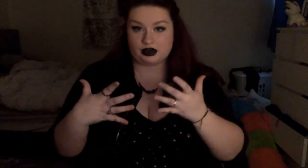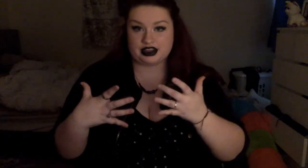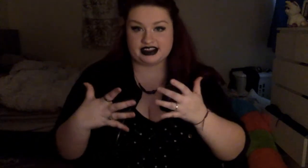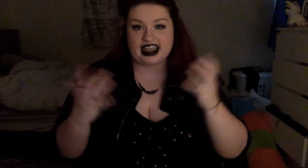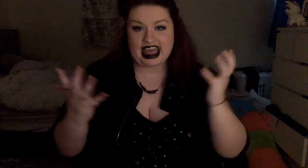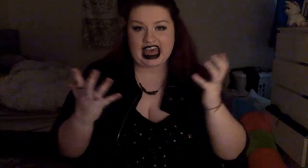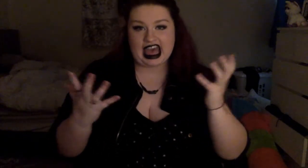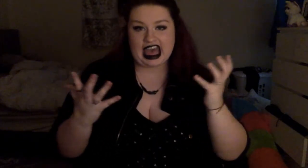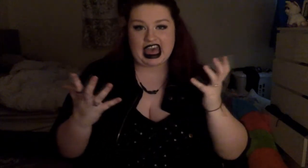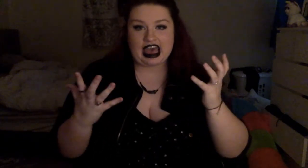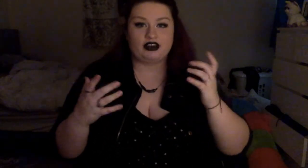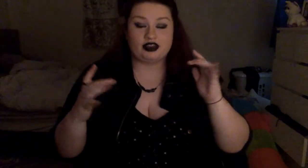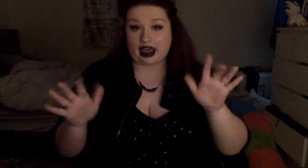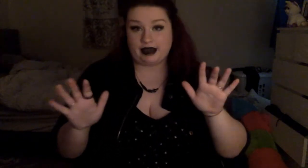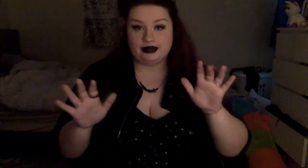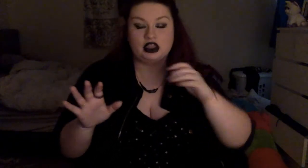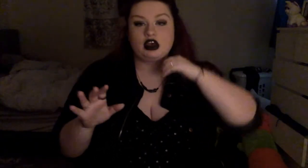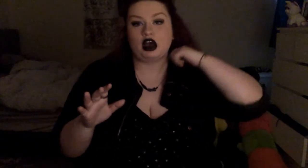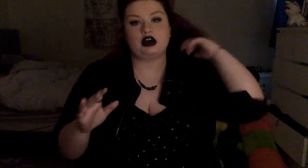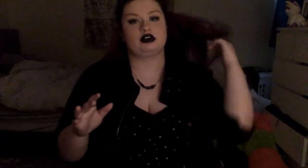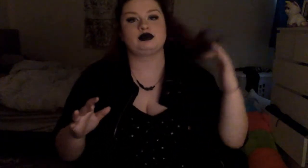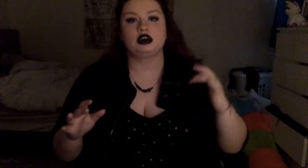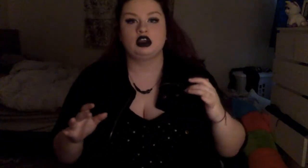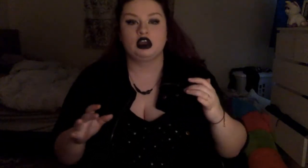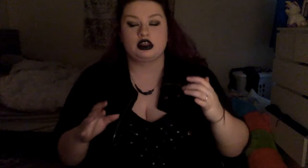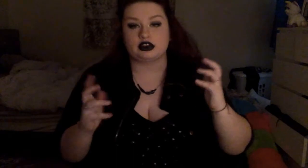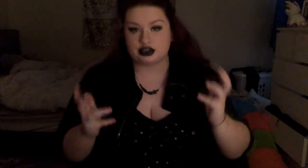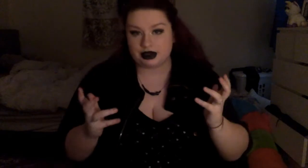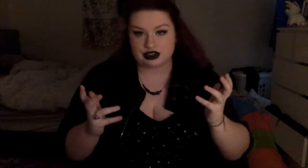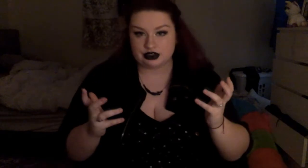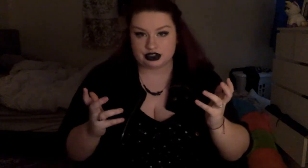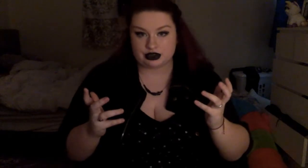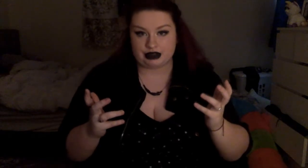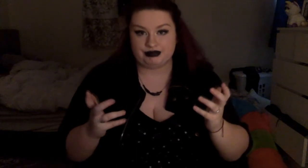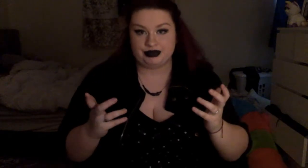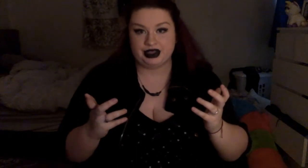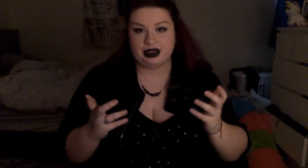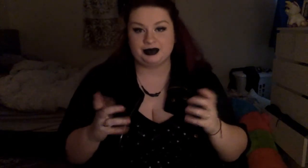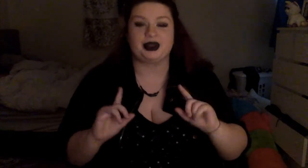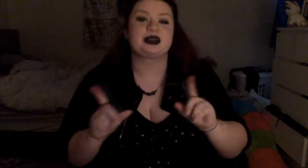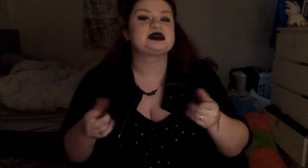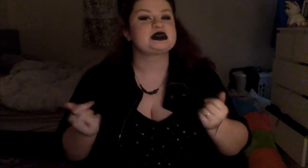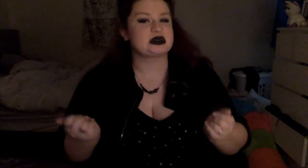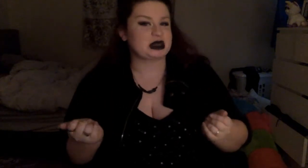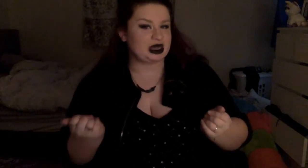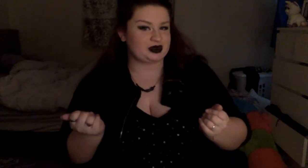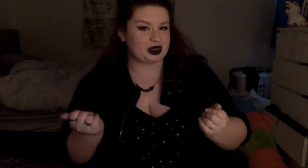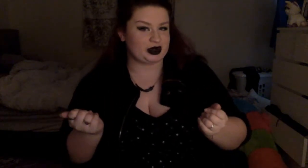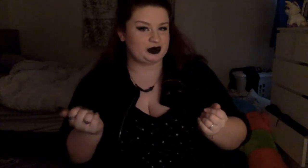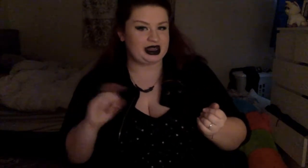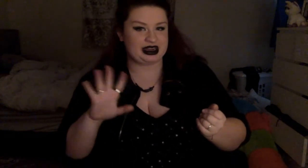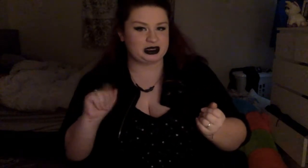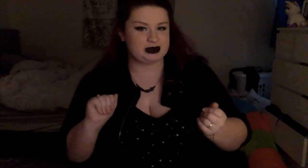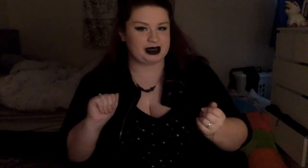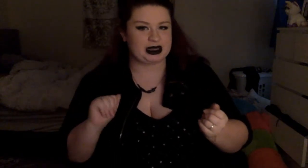he's like, that, there are two ways you can do it. Well, there's kind of a third way, and I'll explain that in a